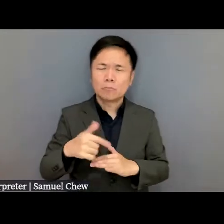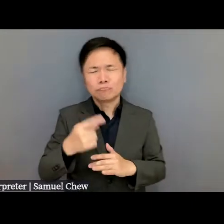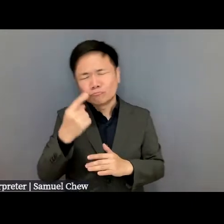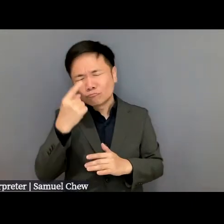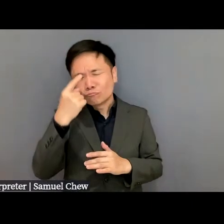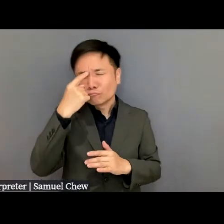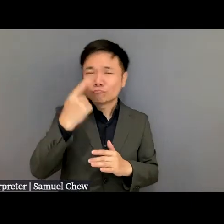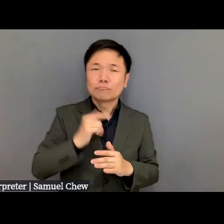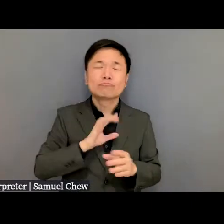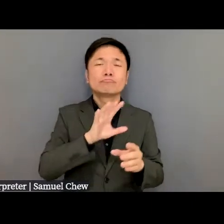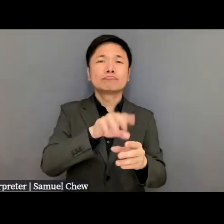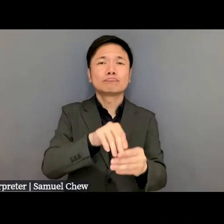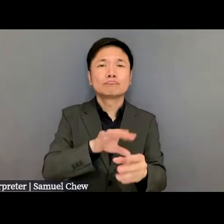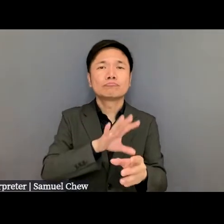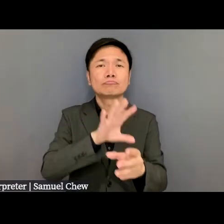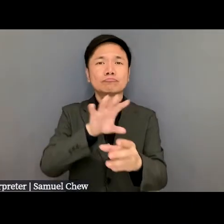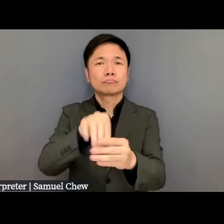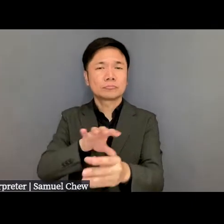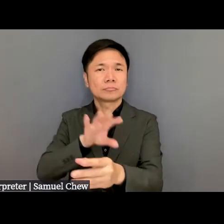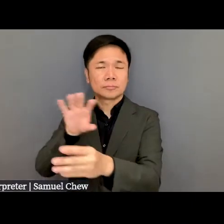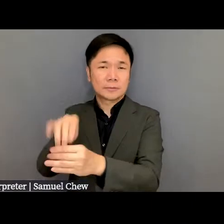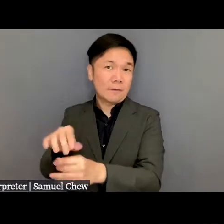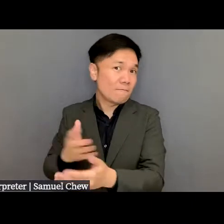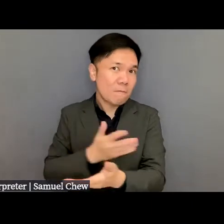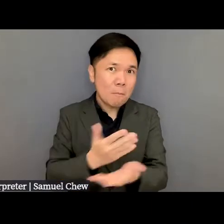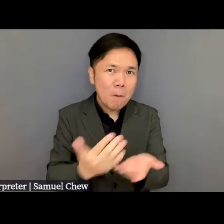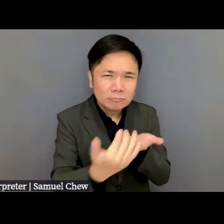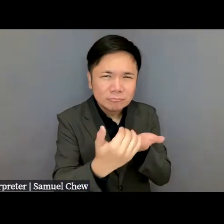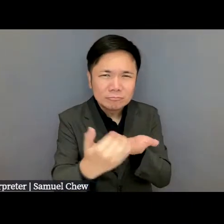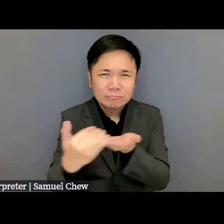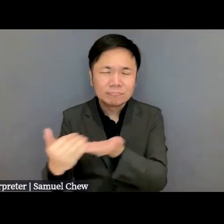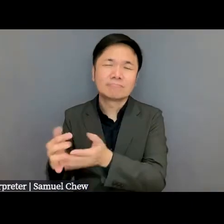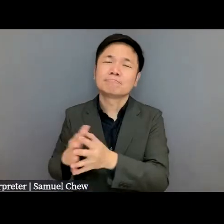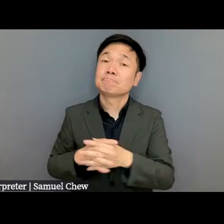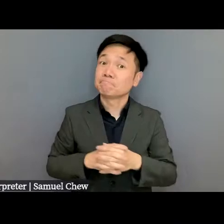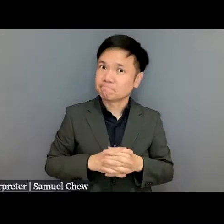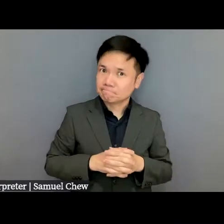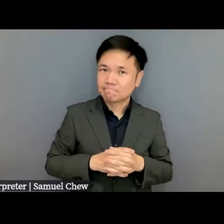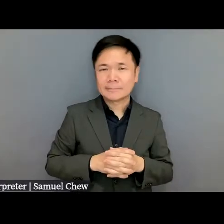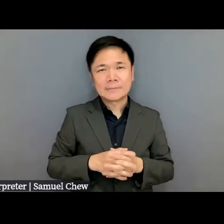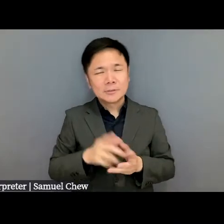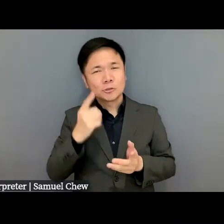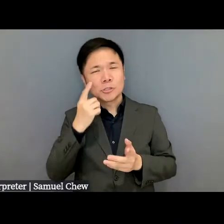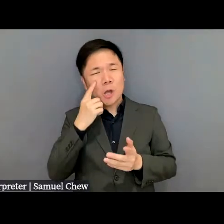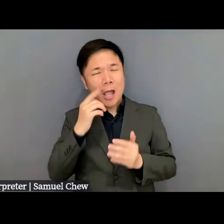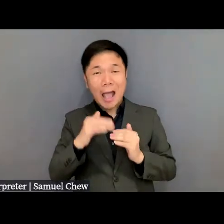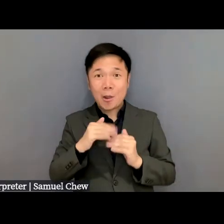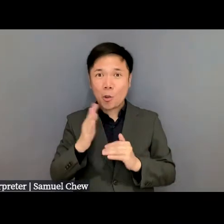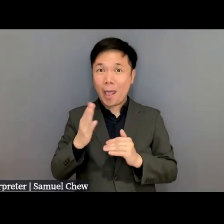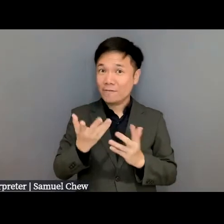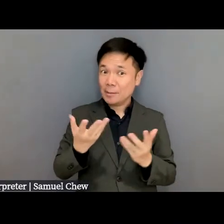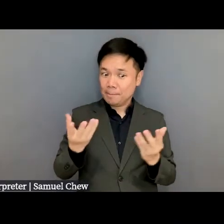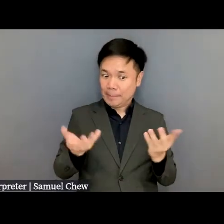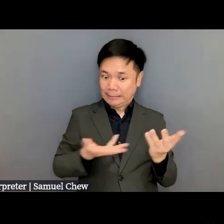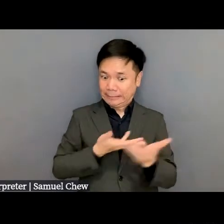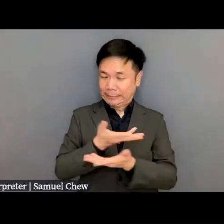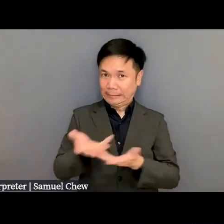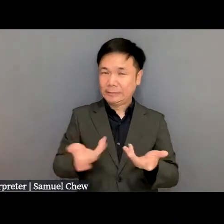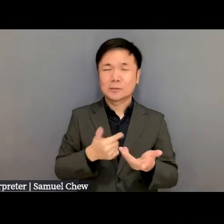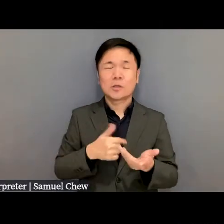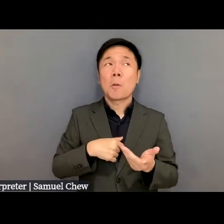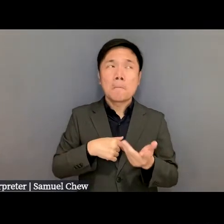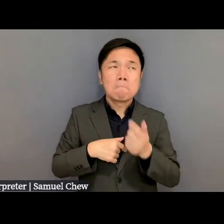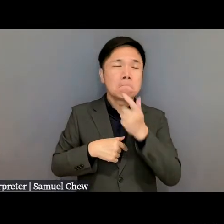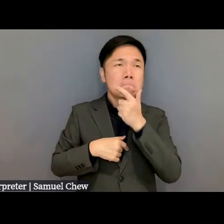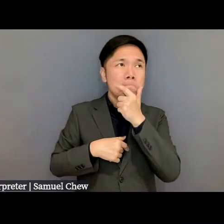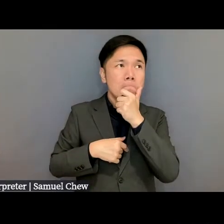and for participating. We partner to other public kind of mixed economy entities so we can do better for this